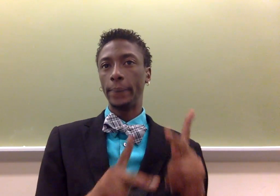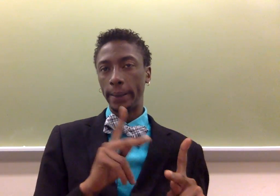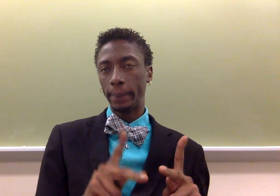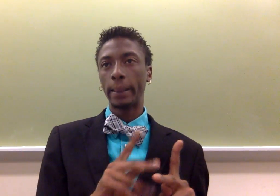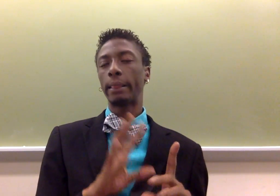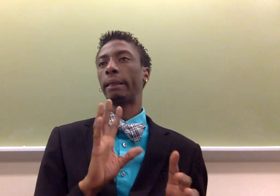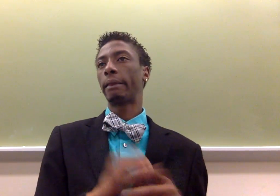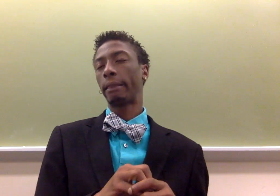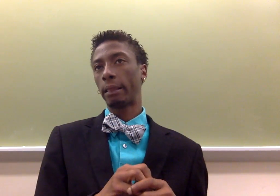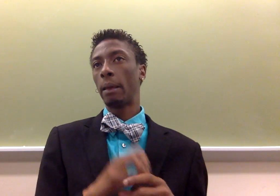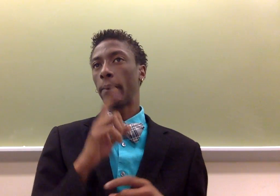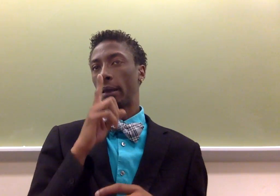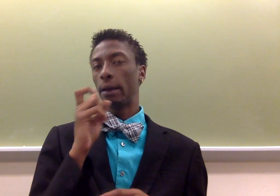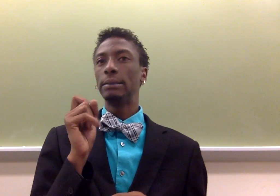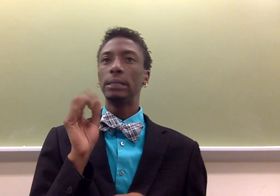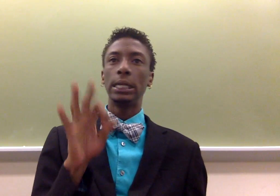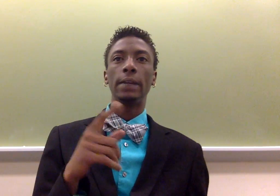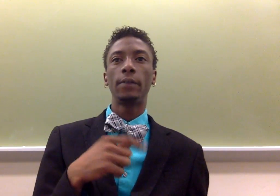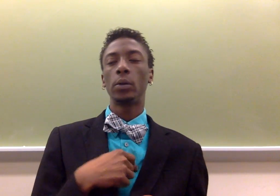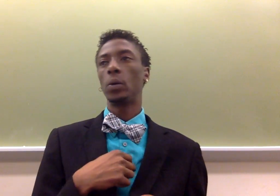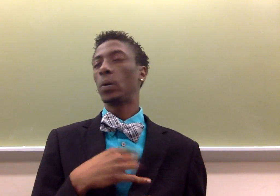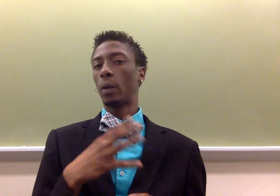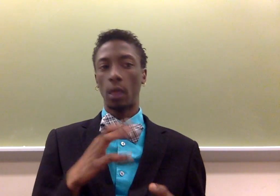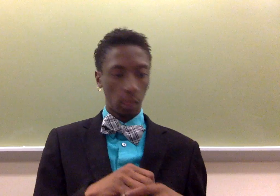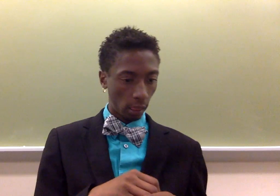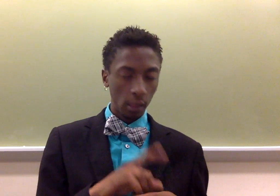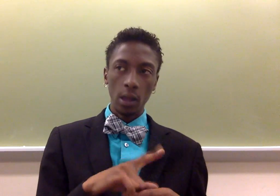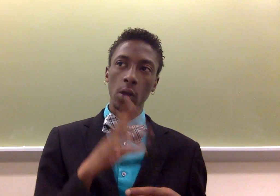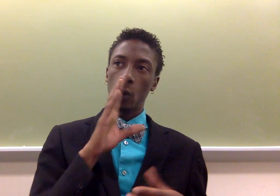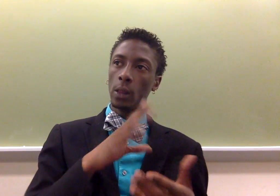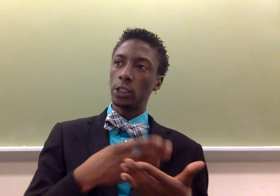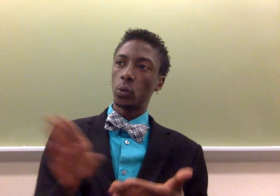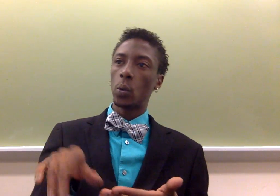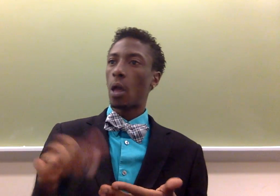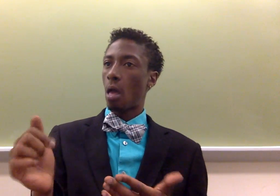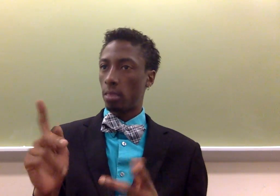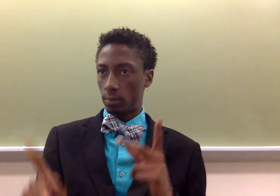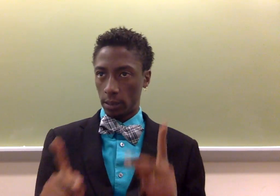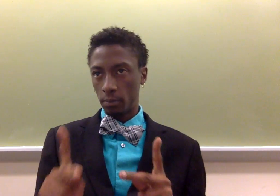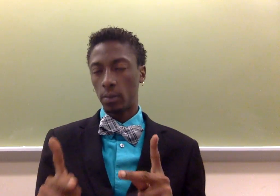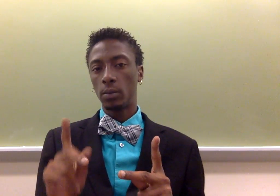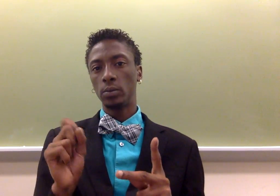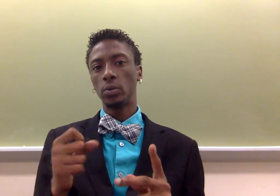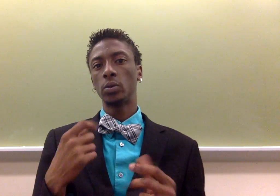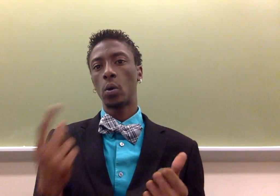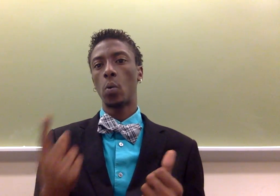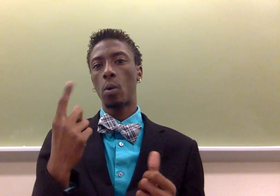that is to exclude all the other people, right? So, one of the most tremendously